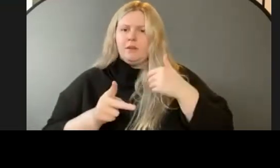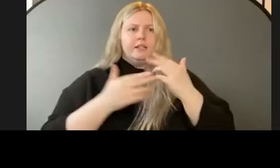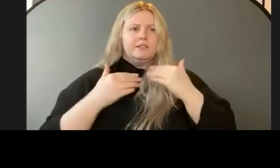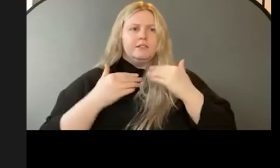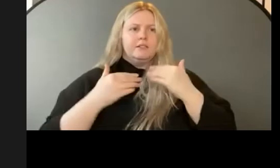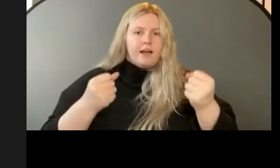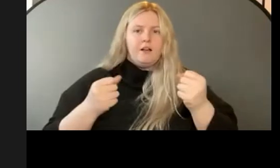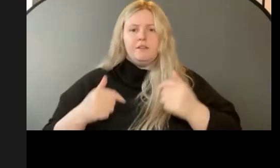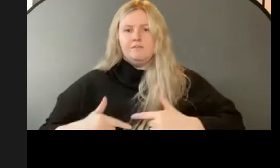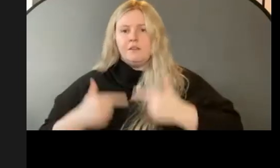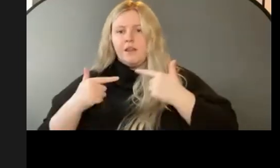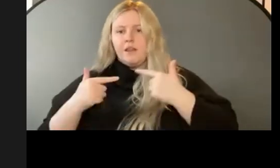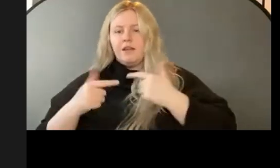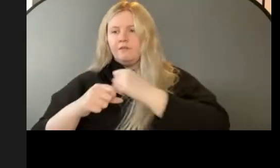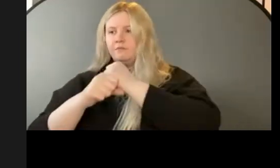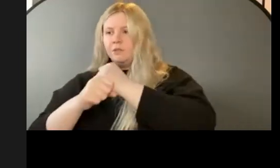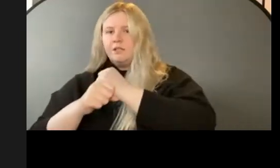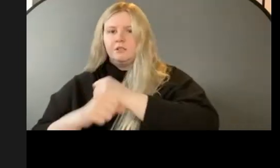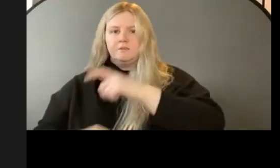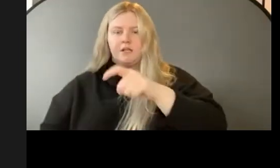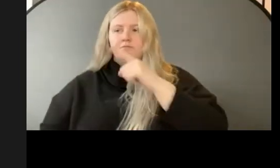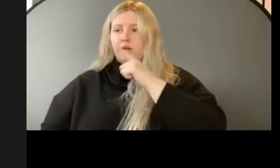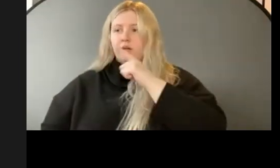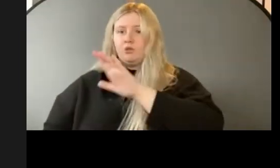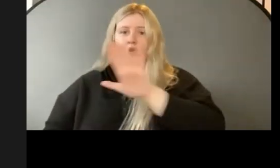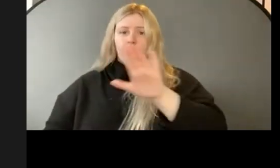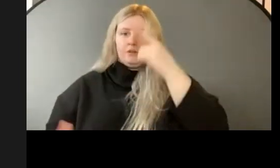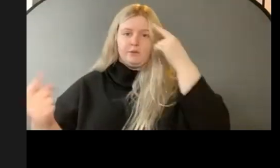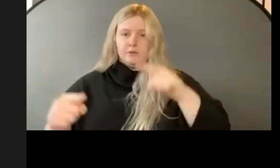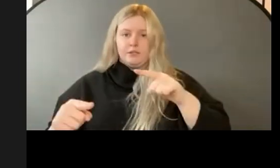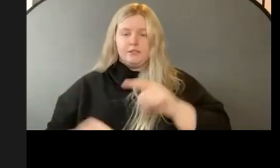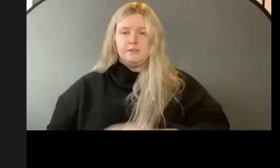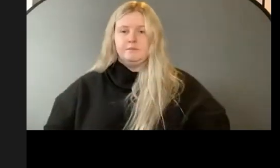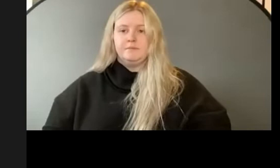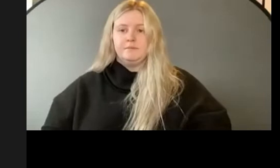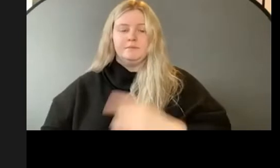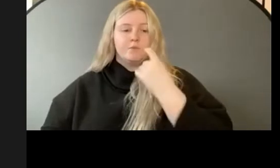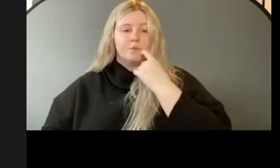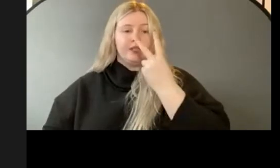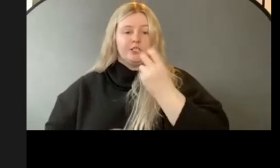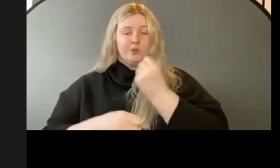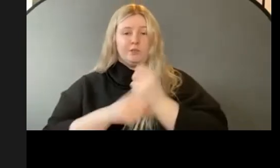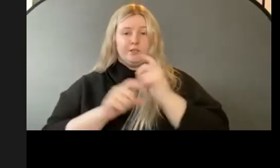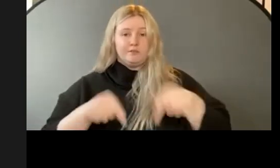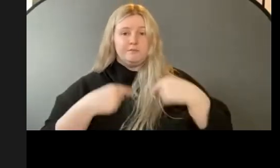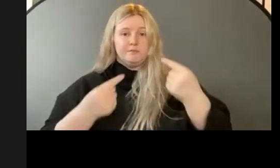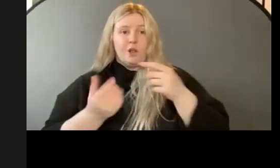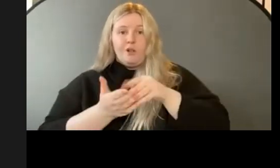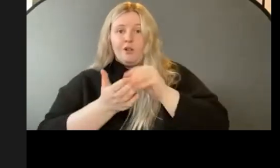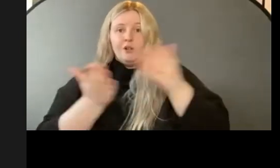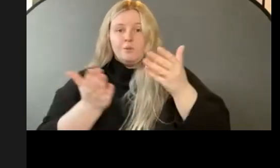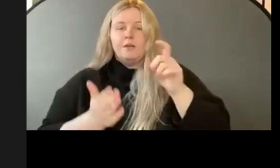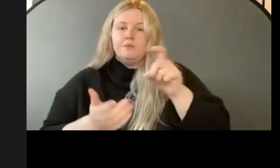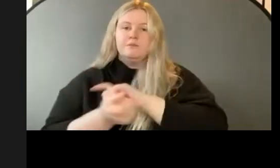to protection from disasters, and I'm sure you all do too. One thing the last 2 years has taught us is that we need societal change